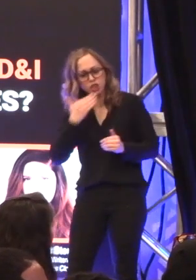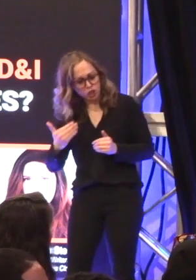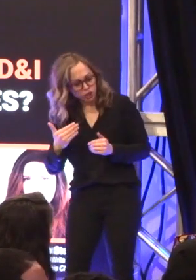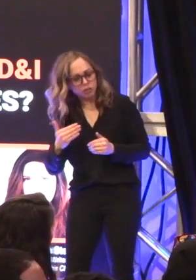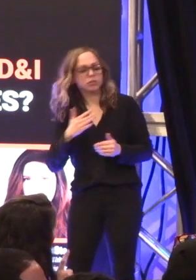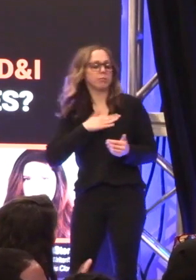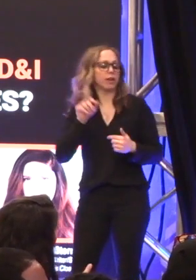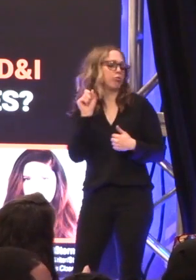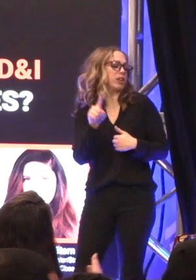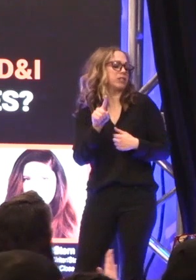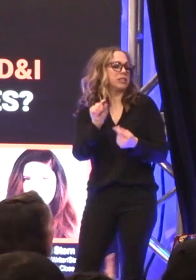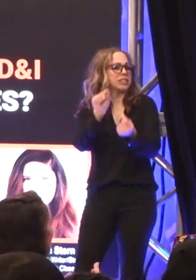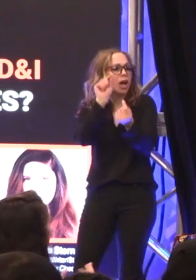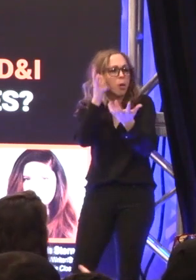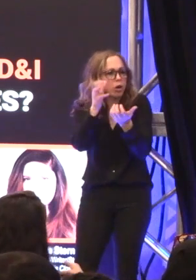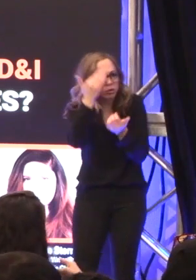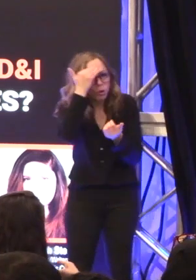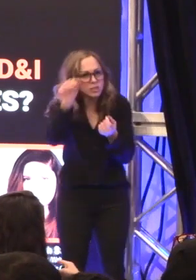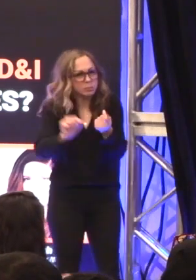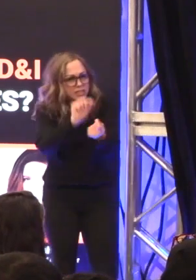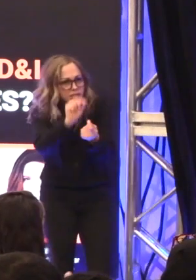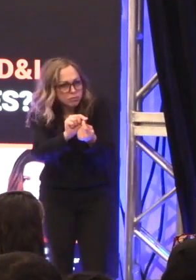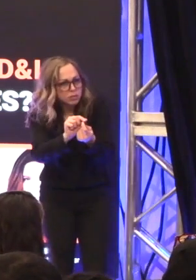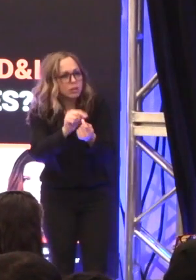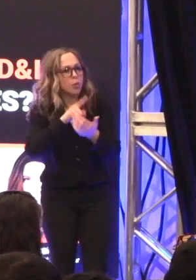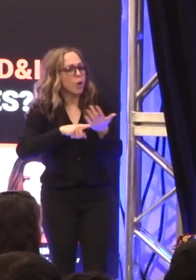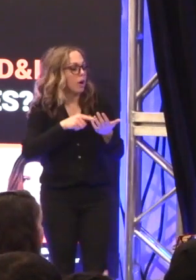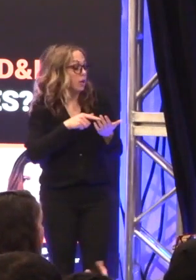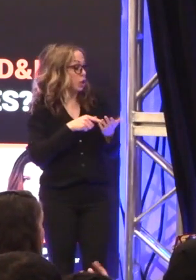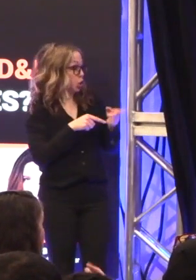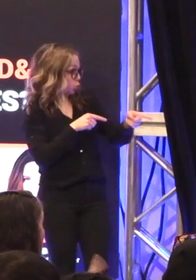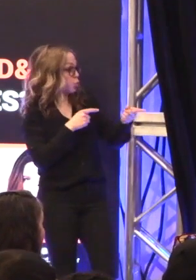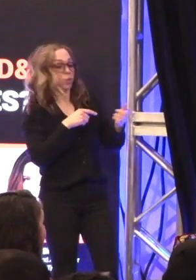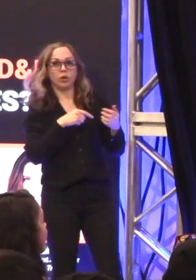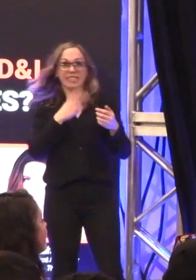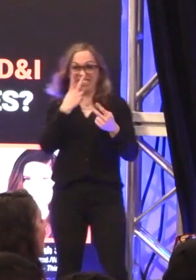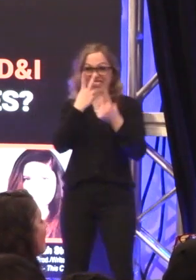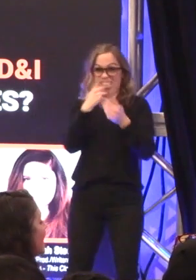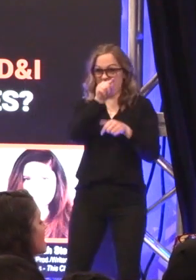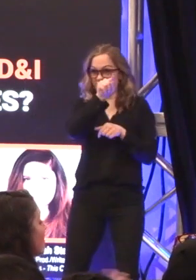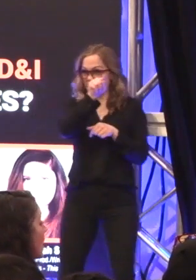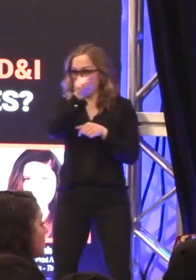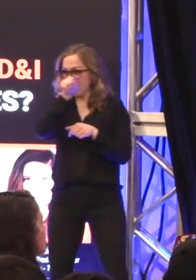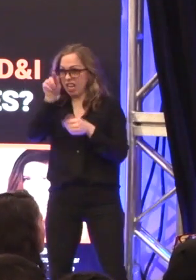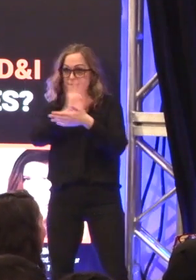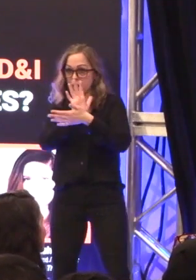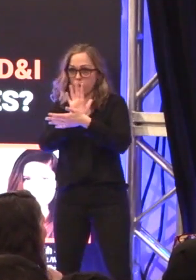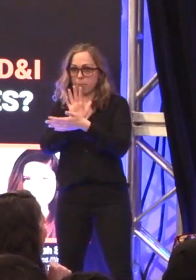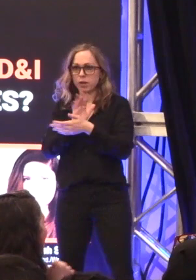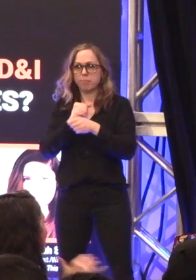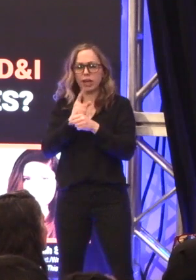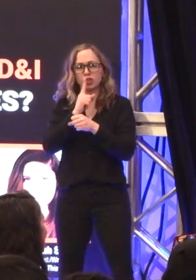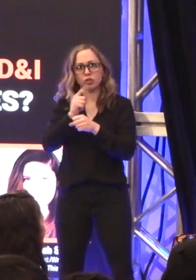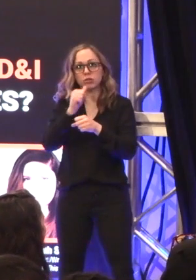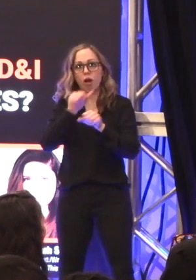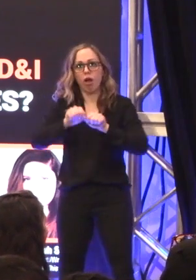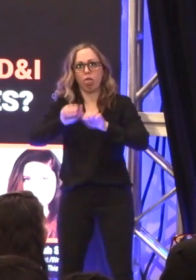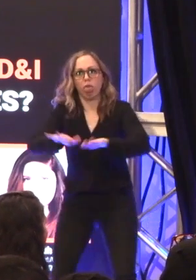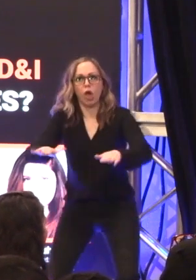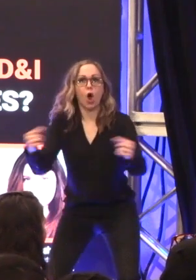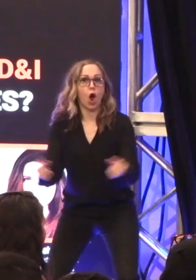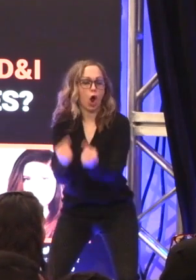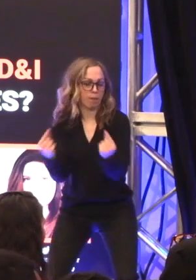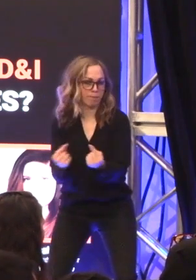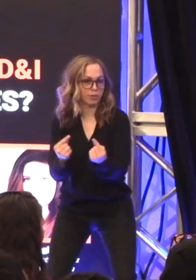question is, what are the specifics of what you're going to do when you find these films to make sure that they're not doing harm to the community that